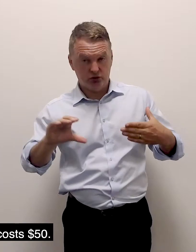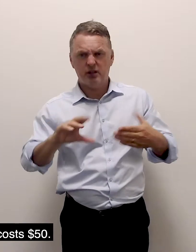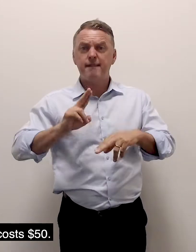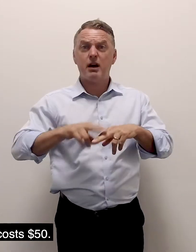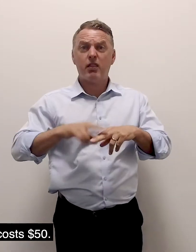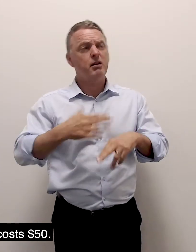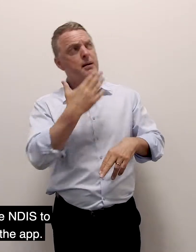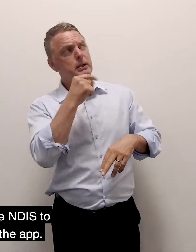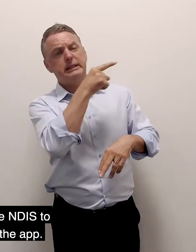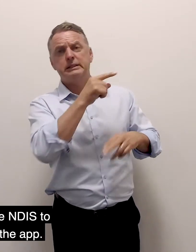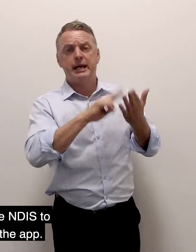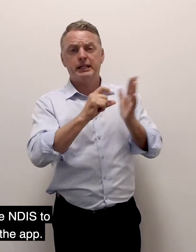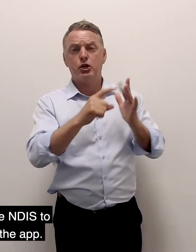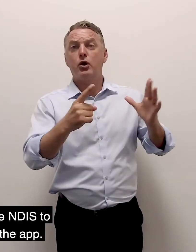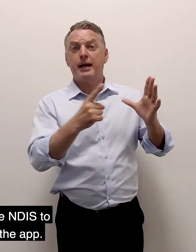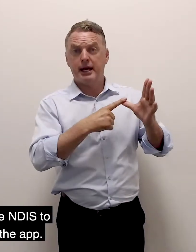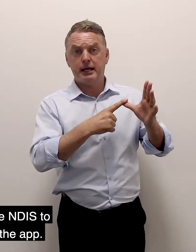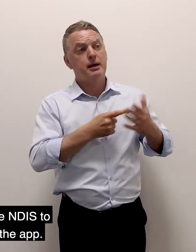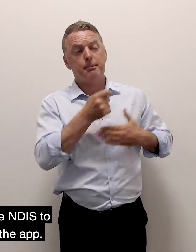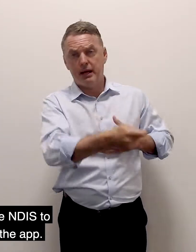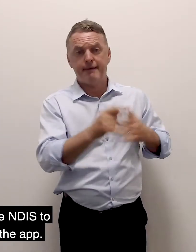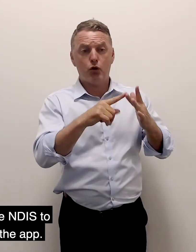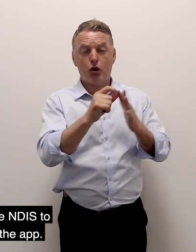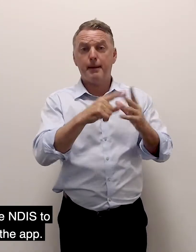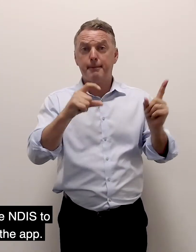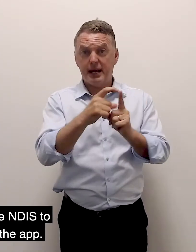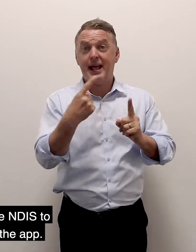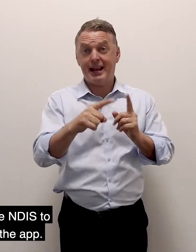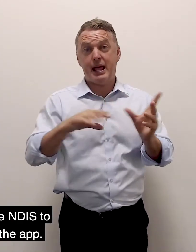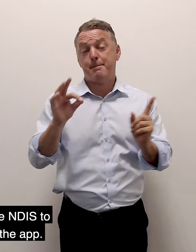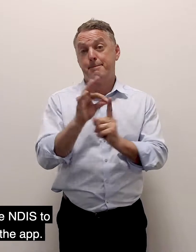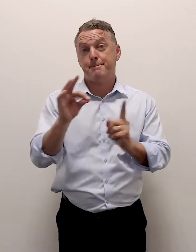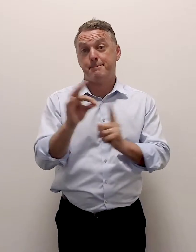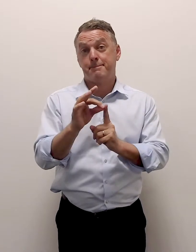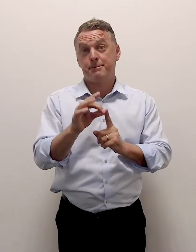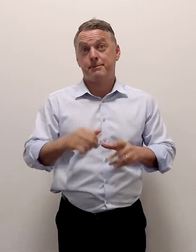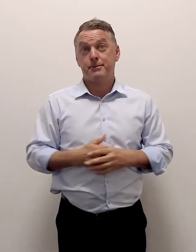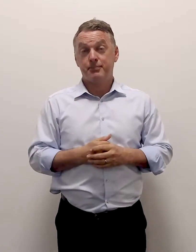$50. Davina's dad wants the NDIS to pay for the iPad and the app.